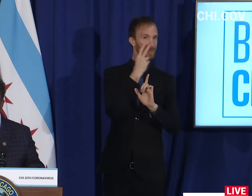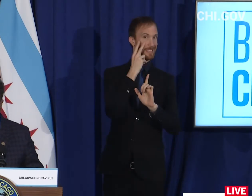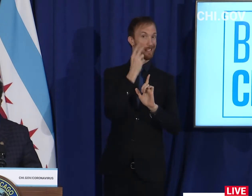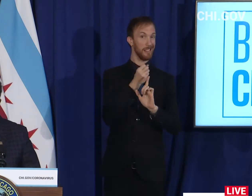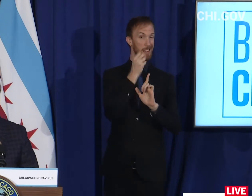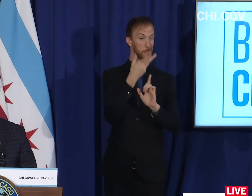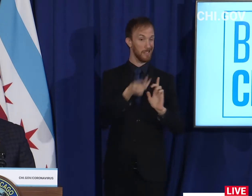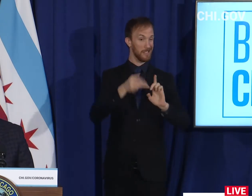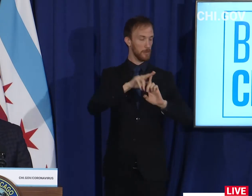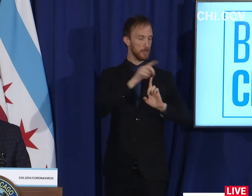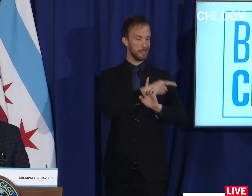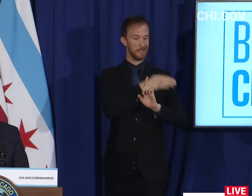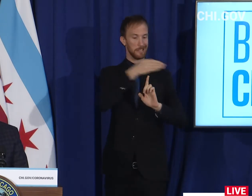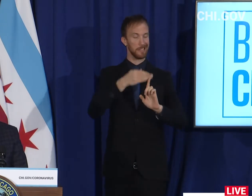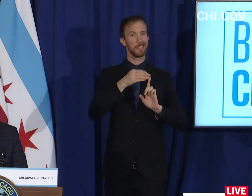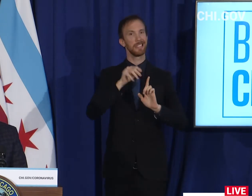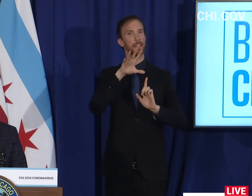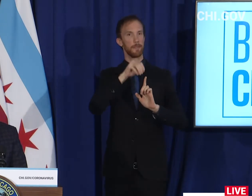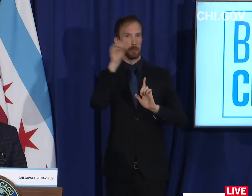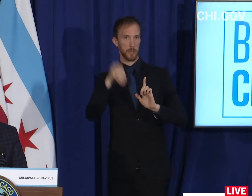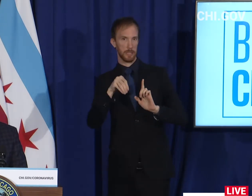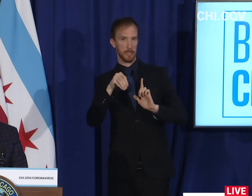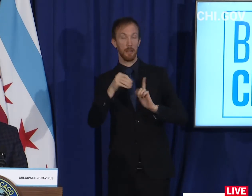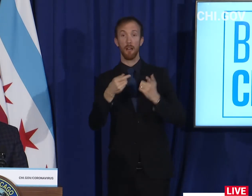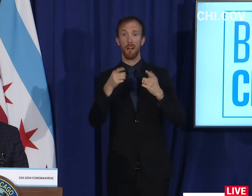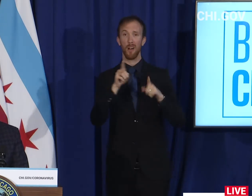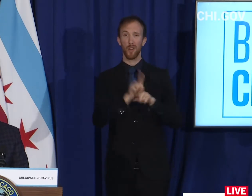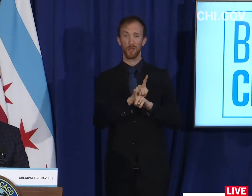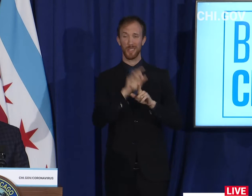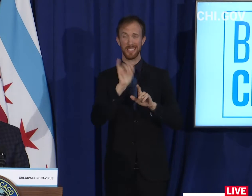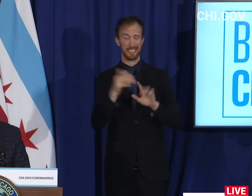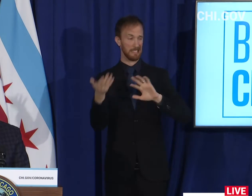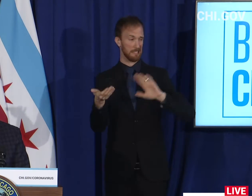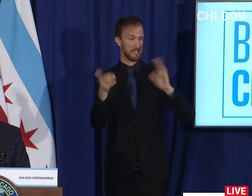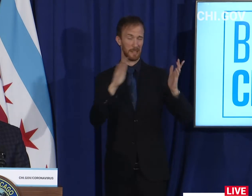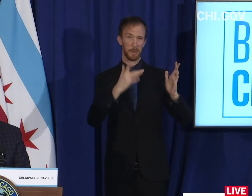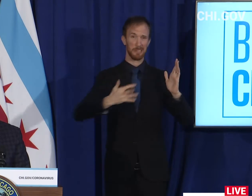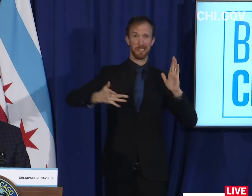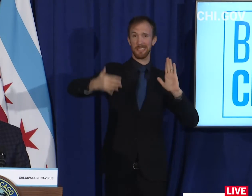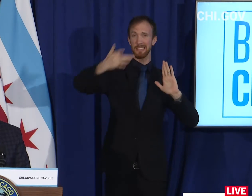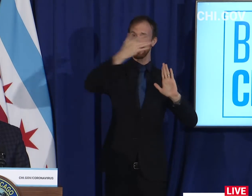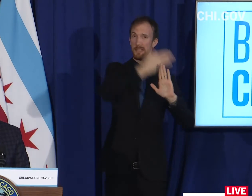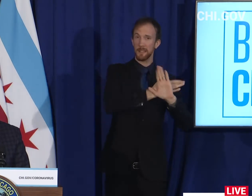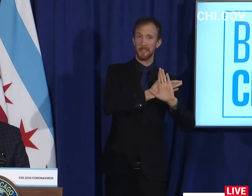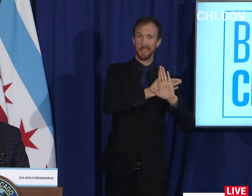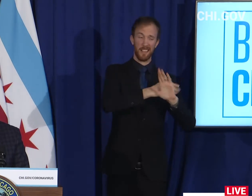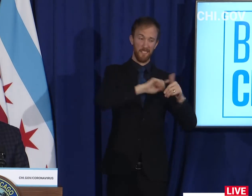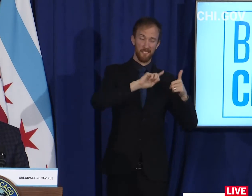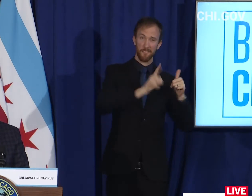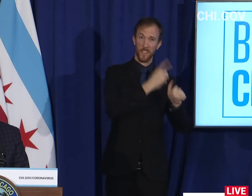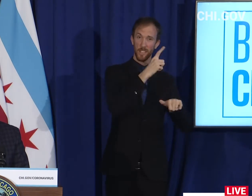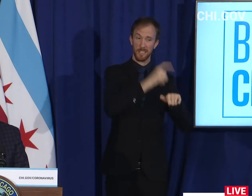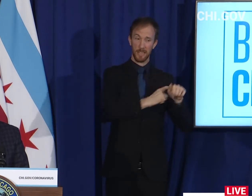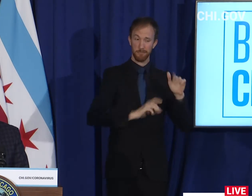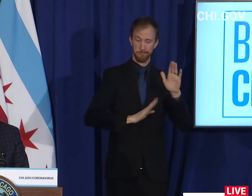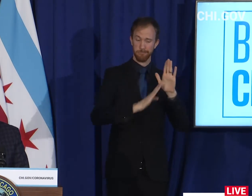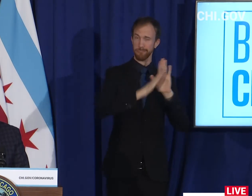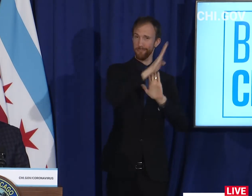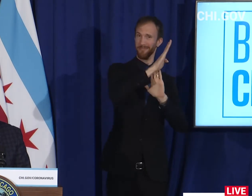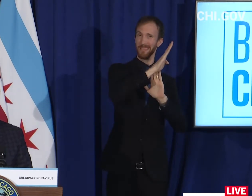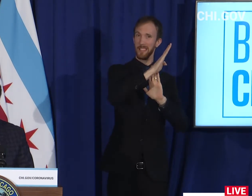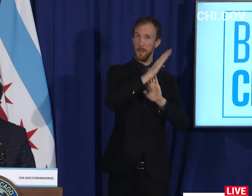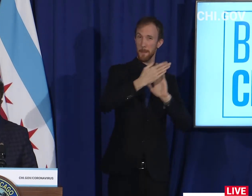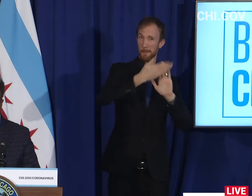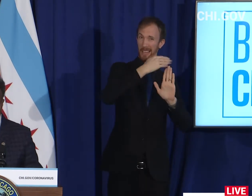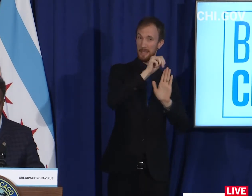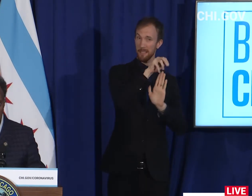the highest daily rate that we've seen since the tail end of the pandemic's first wave back in May. It also